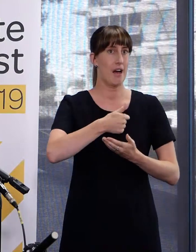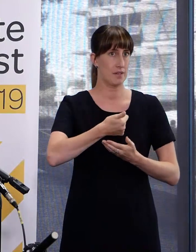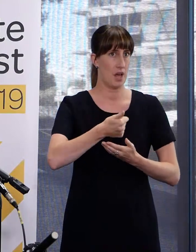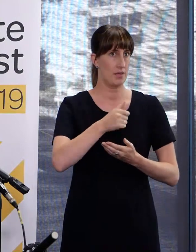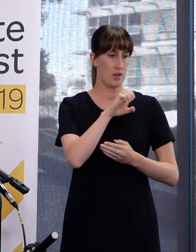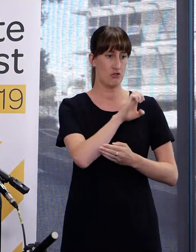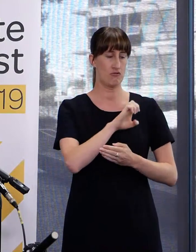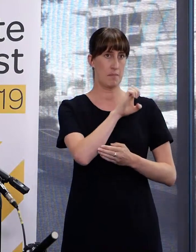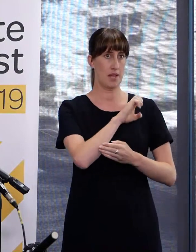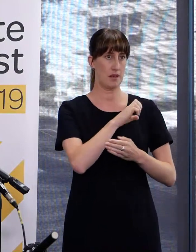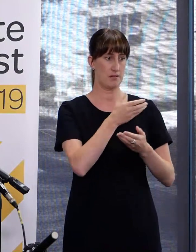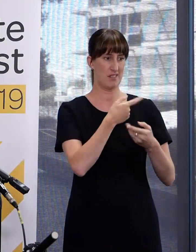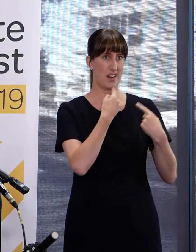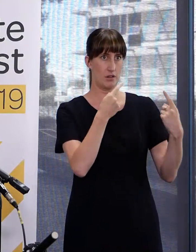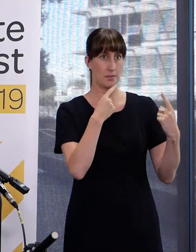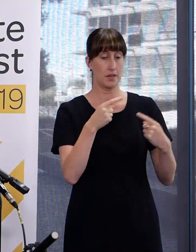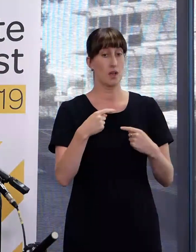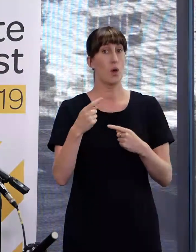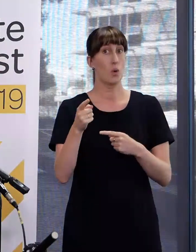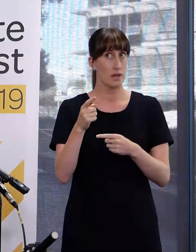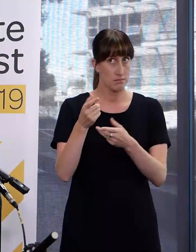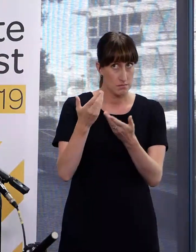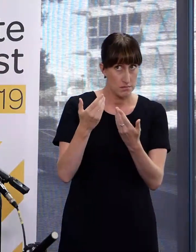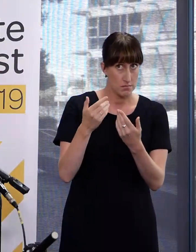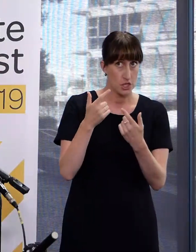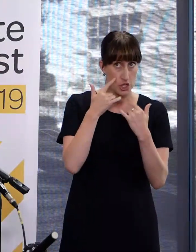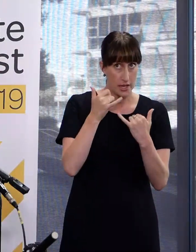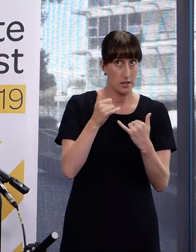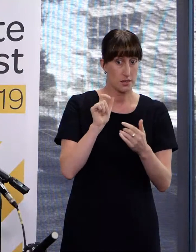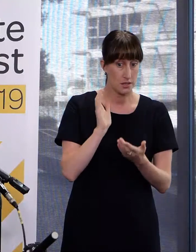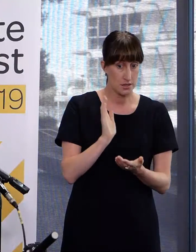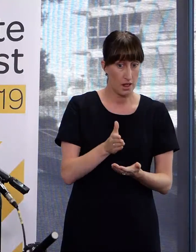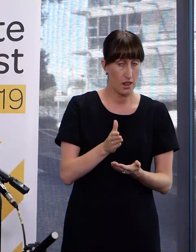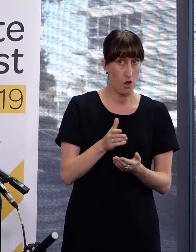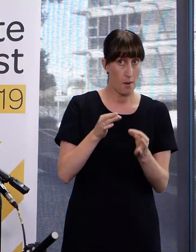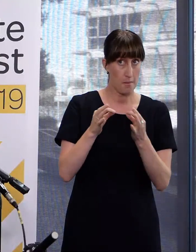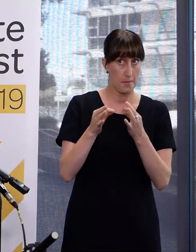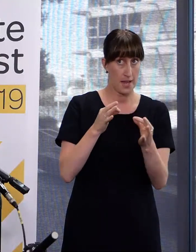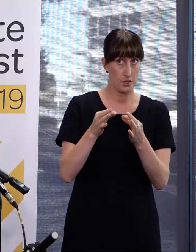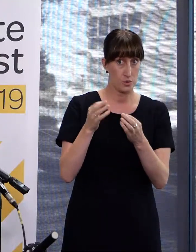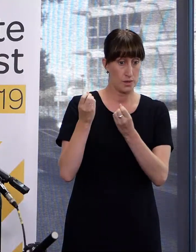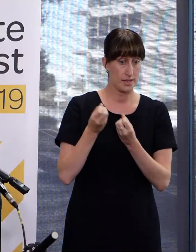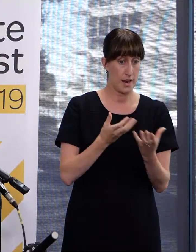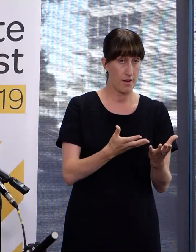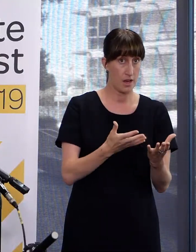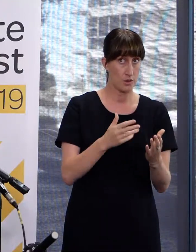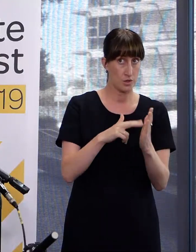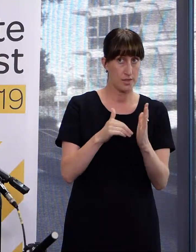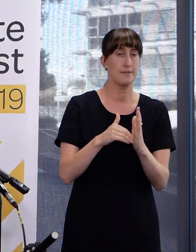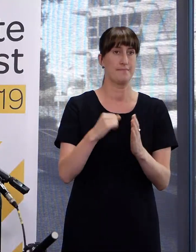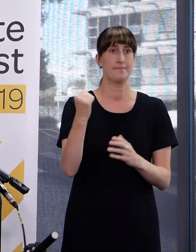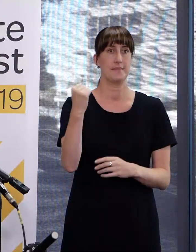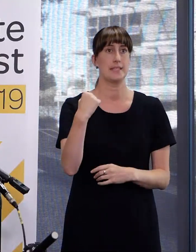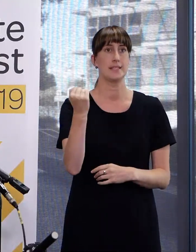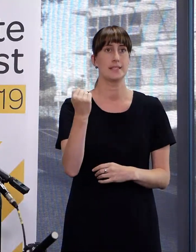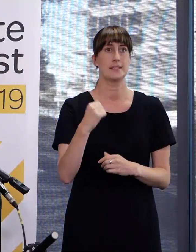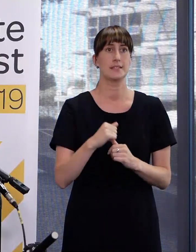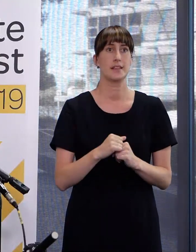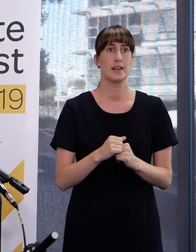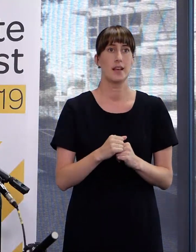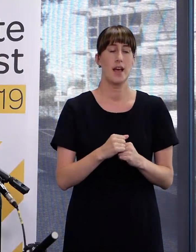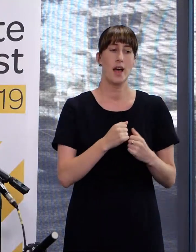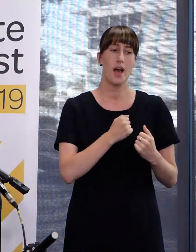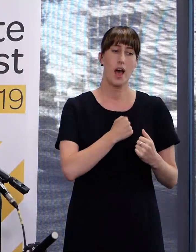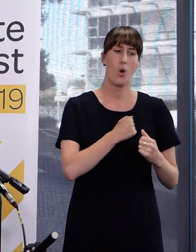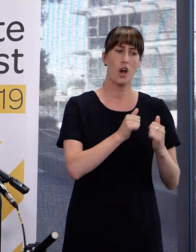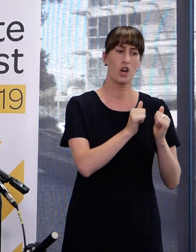are still on track for delivering to New Zealand in the first quarter of this year. And likewise, our foreign affairs colleagues are, of course, in discussion with their counterparts